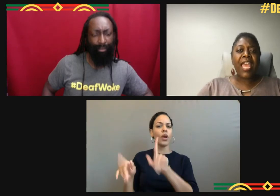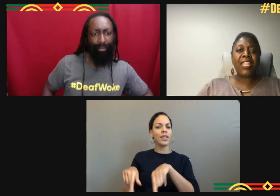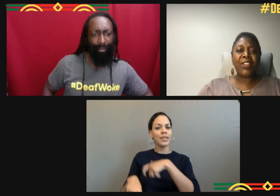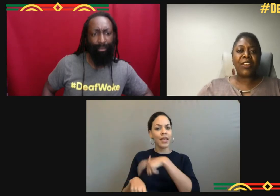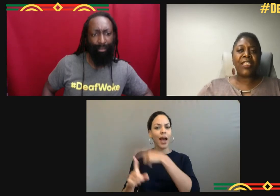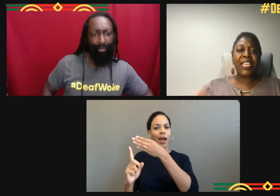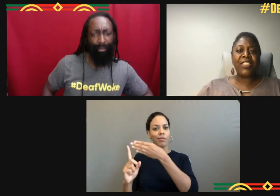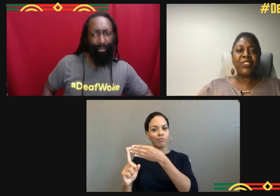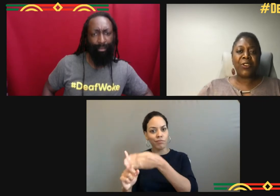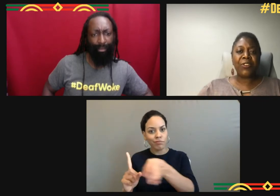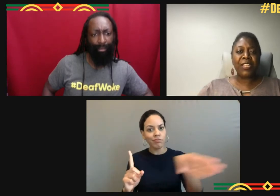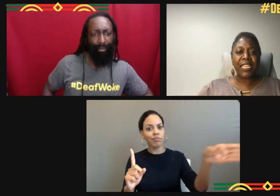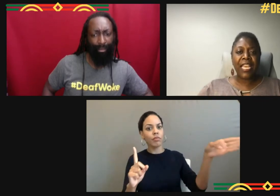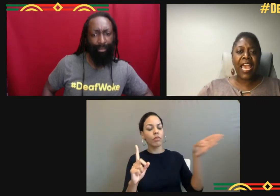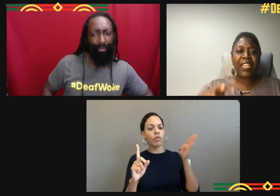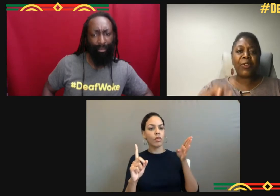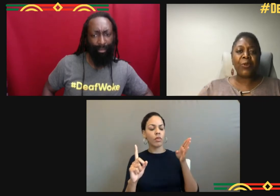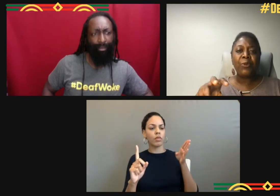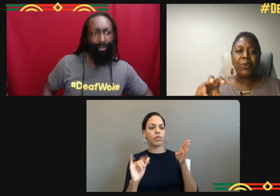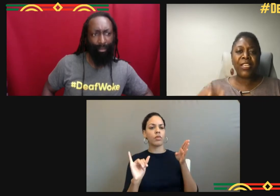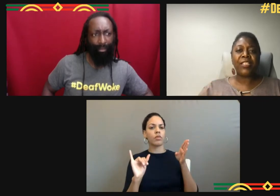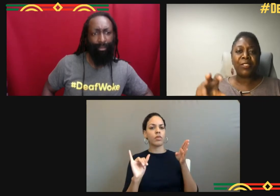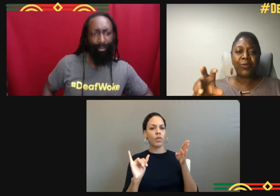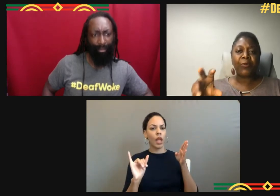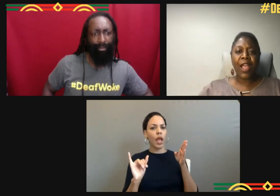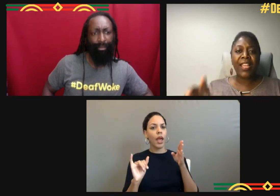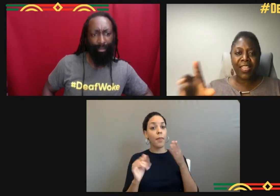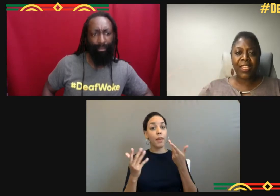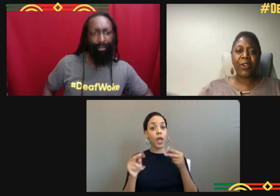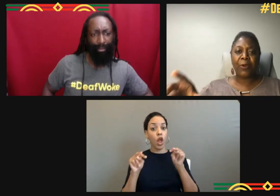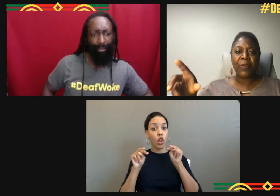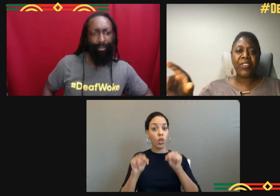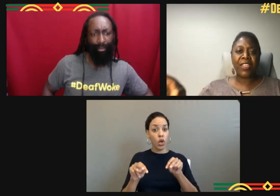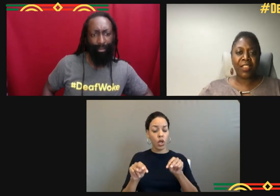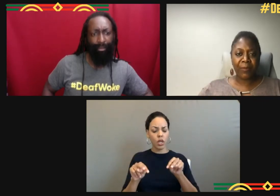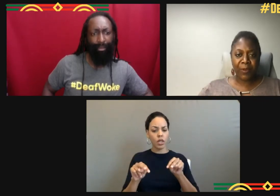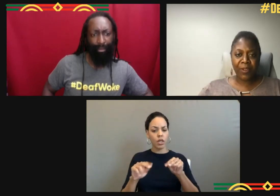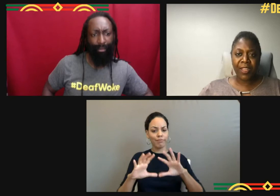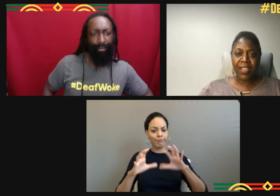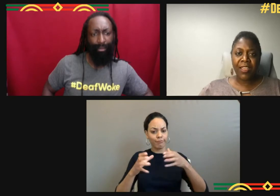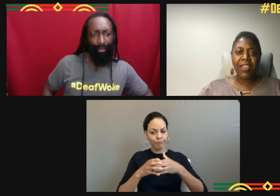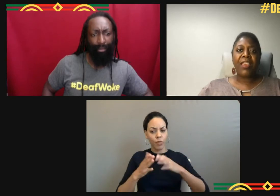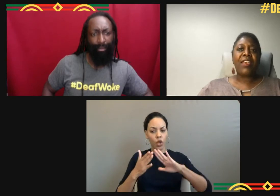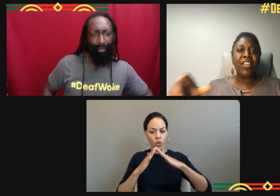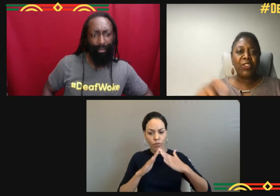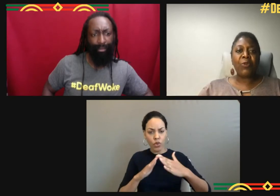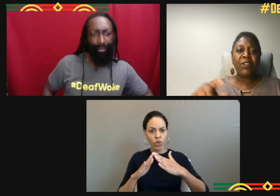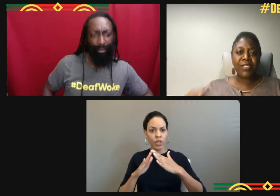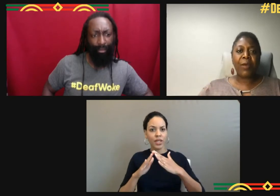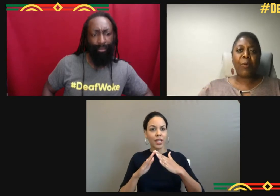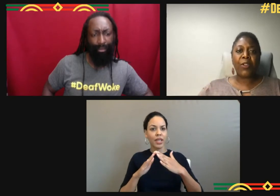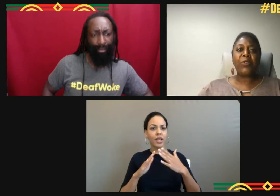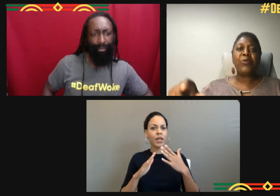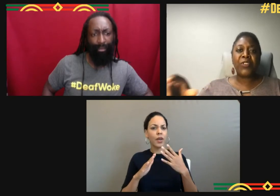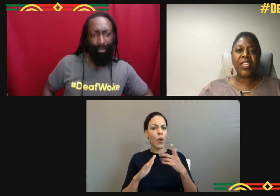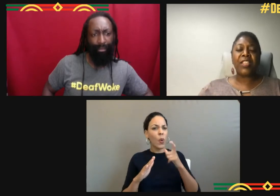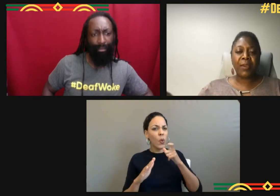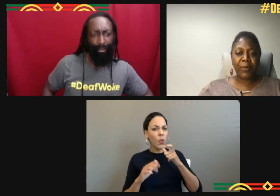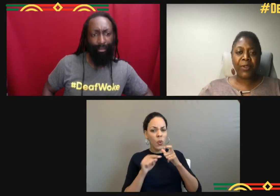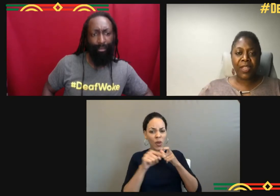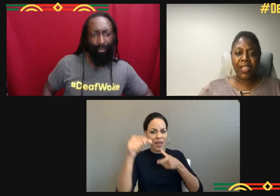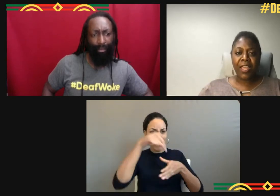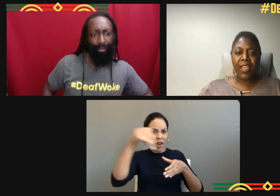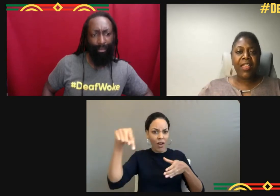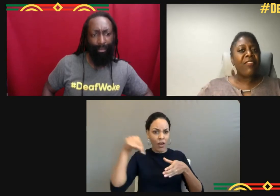wings and look internally at who is right here within community. And you are someone who's